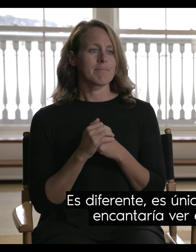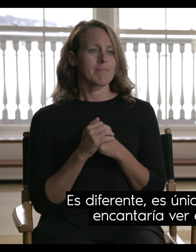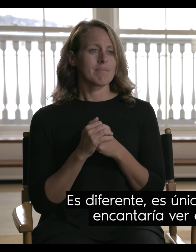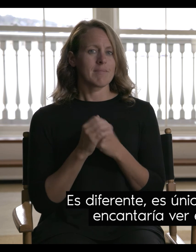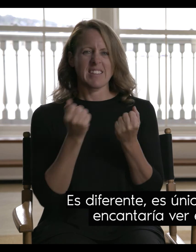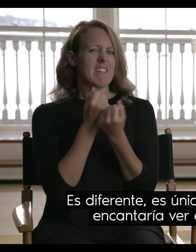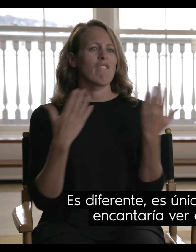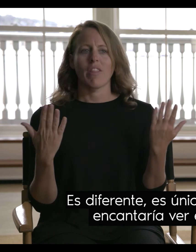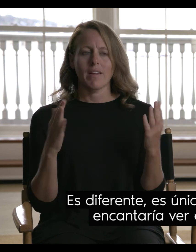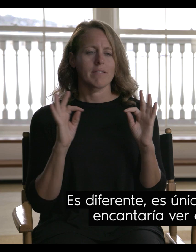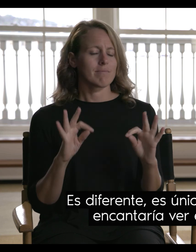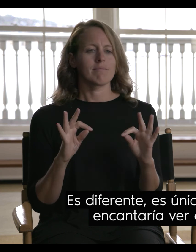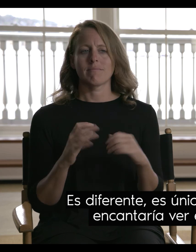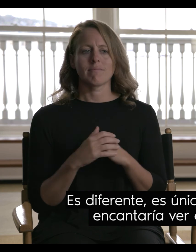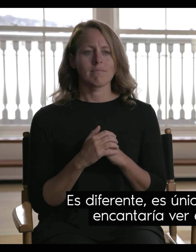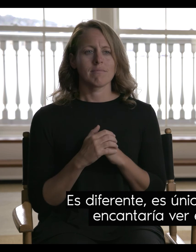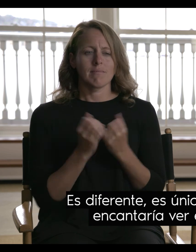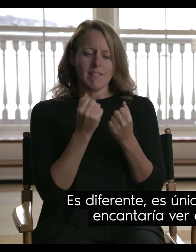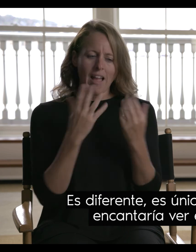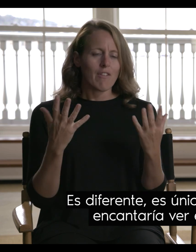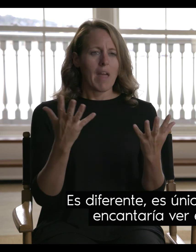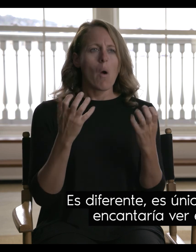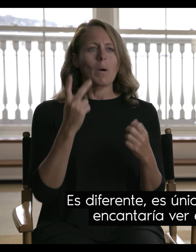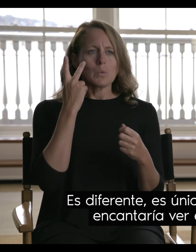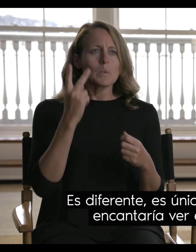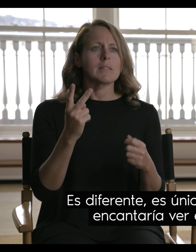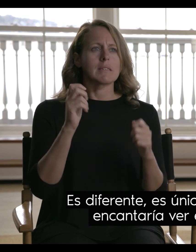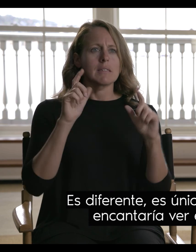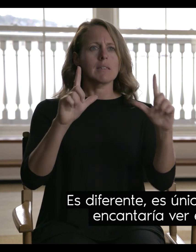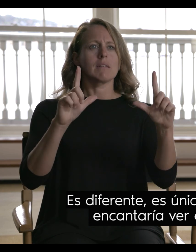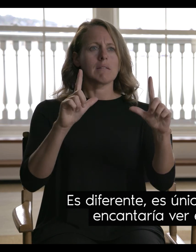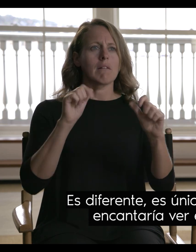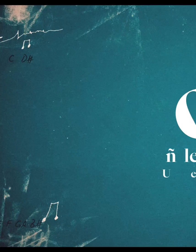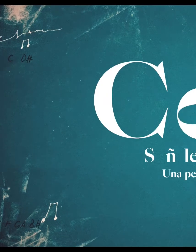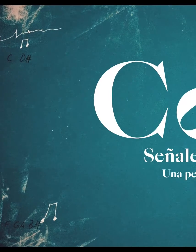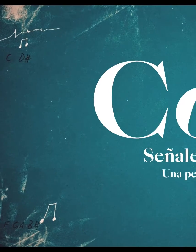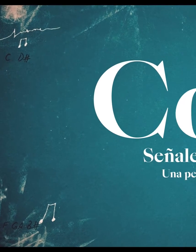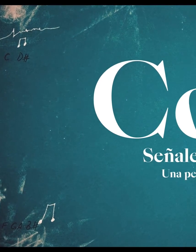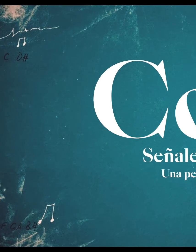It's everything. It's everything I would like to see in the big screen.